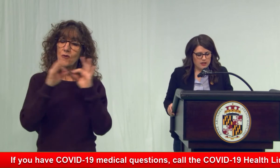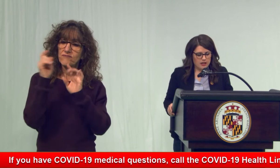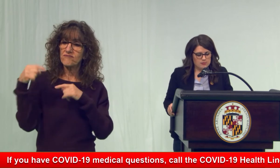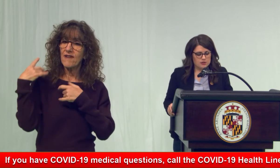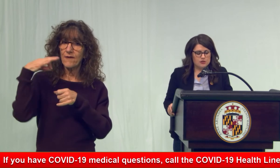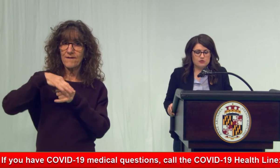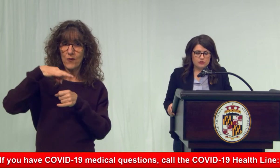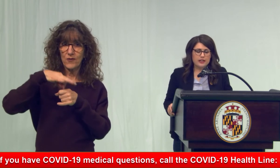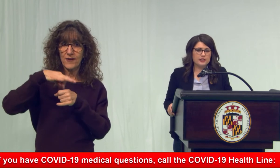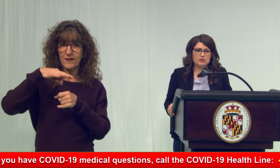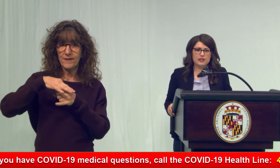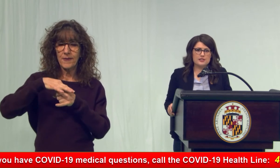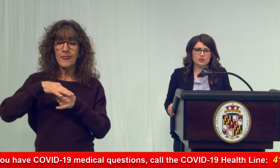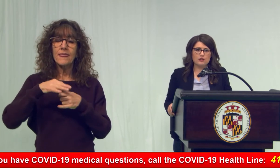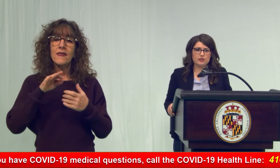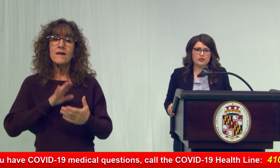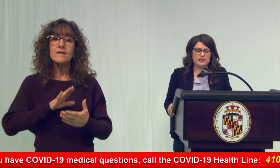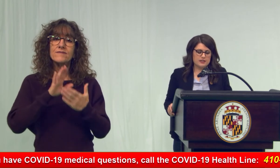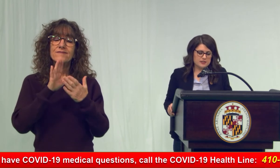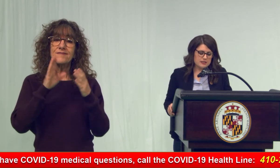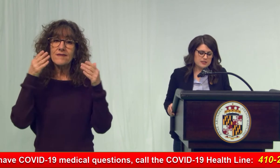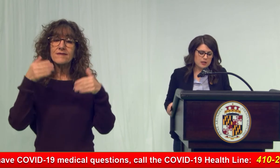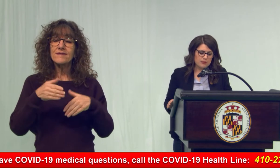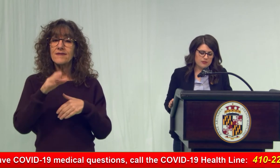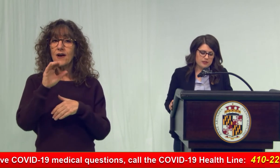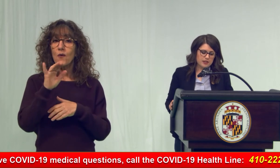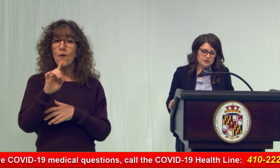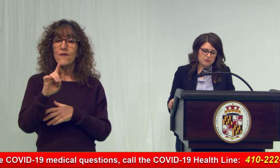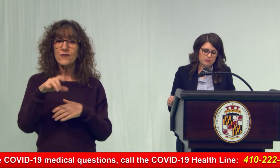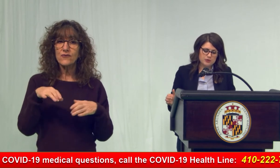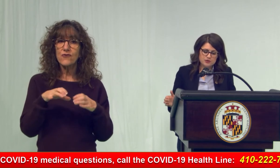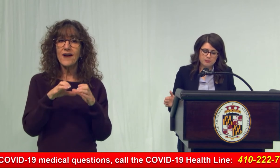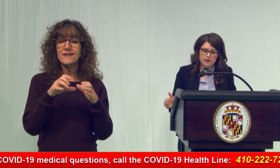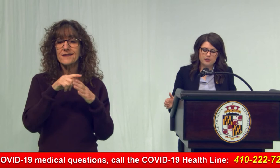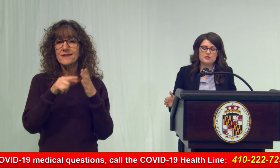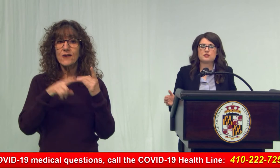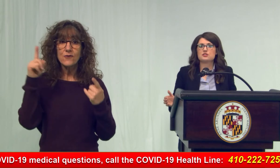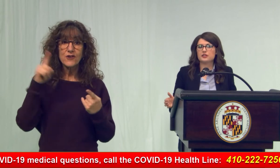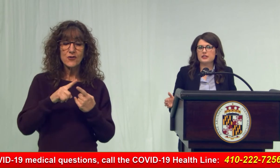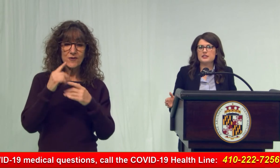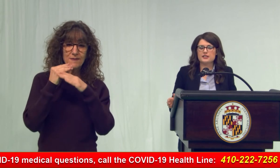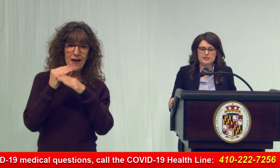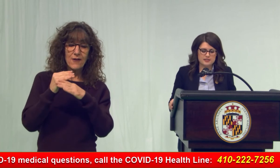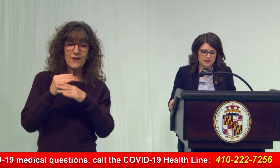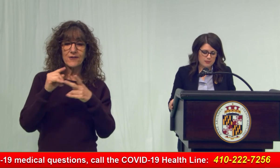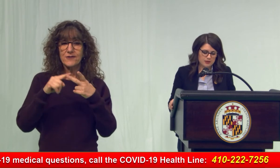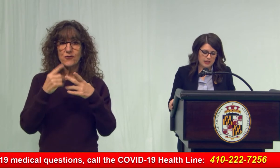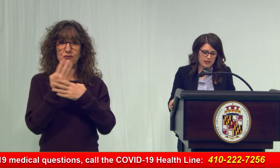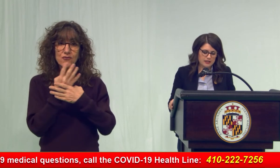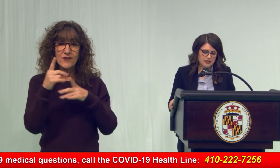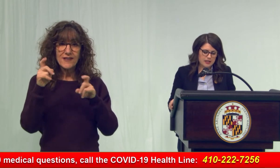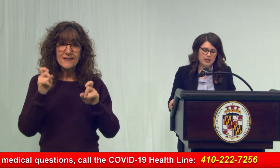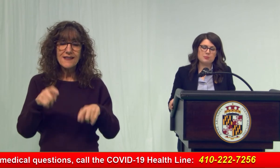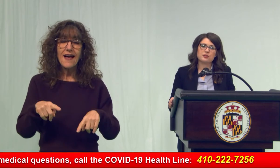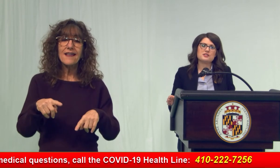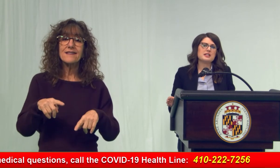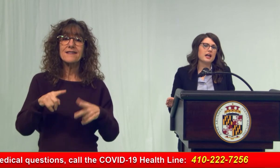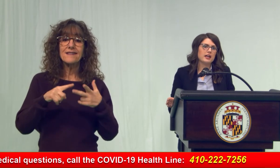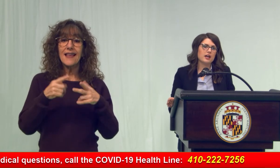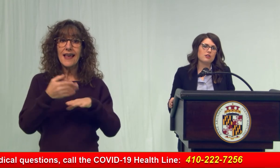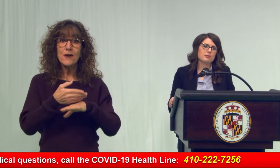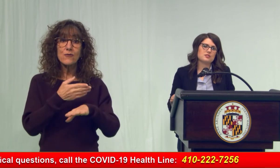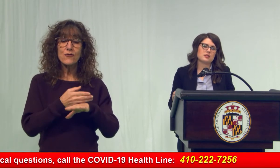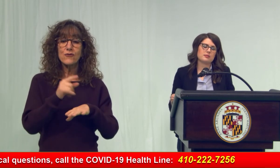on, to directly address the COVID crisis. It does a number of things, from reducing barriers to screening tests as they come online. It